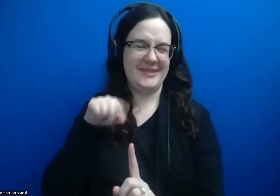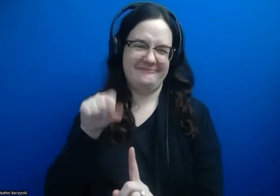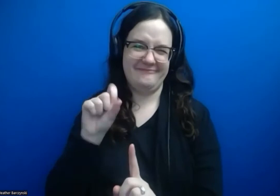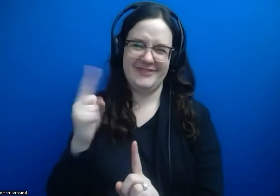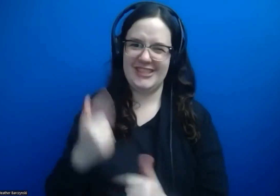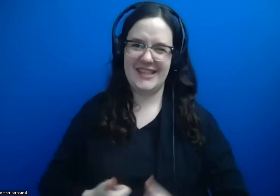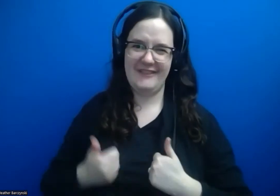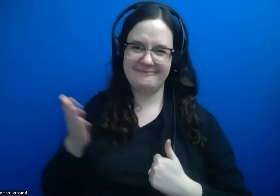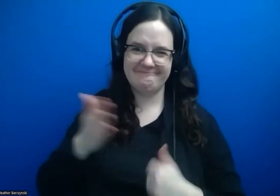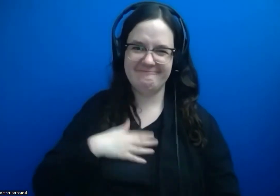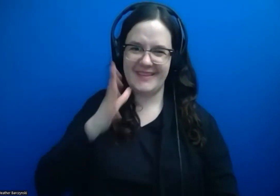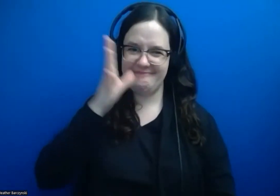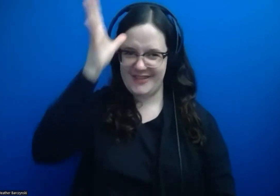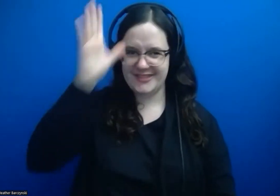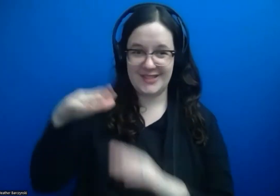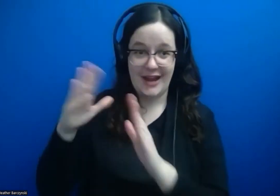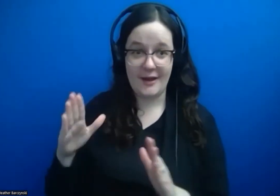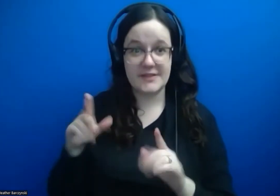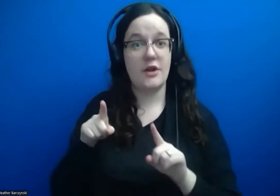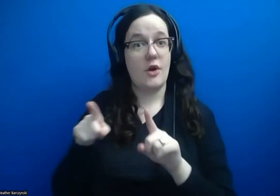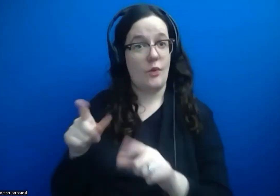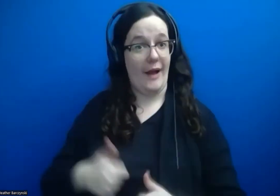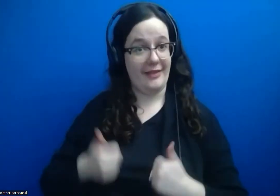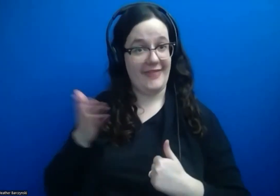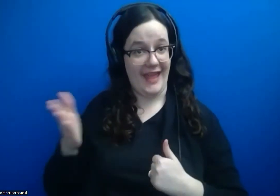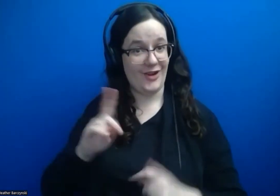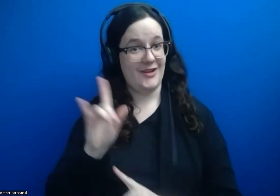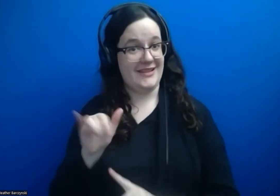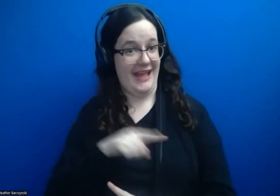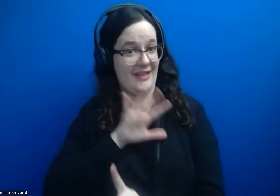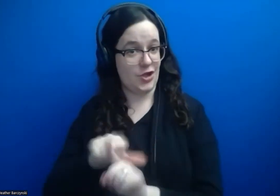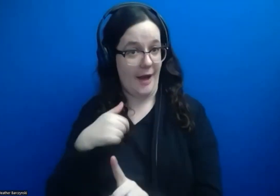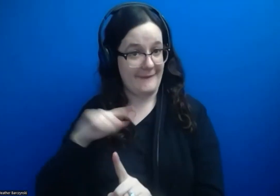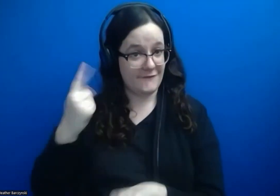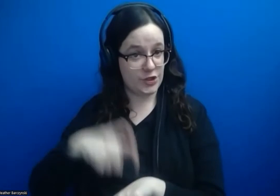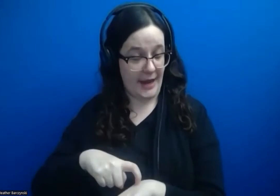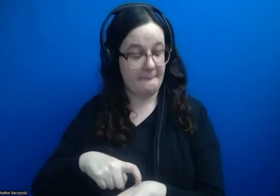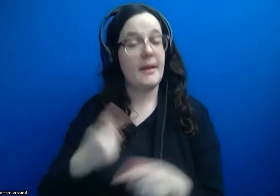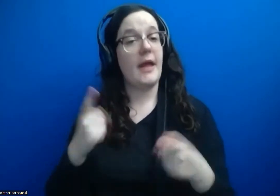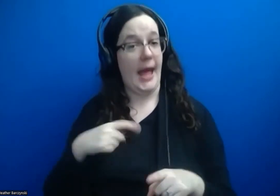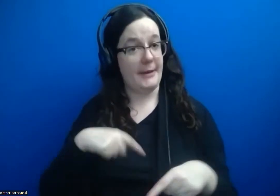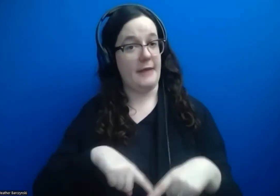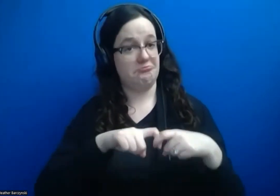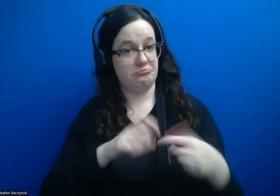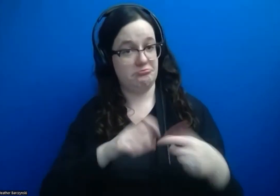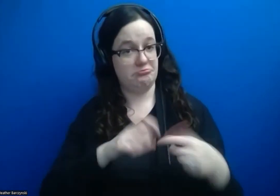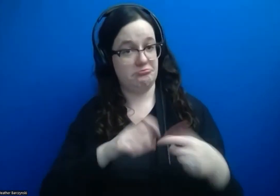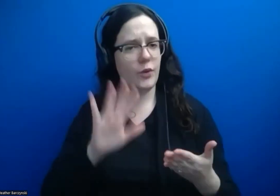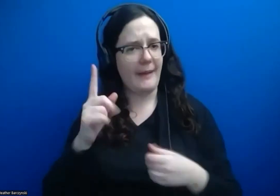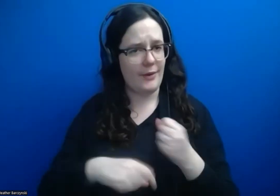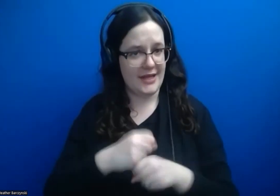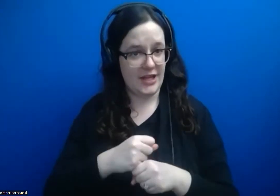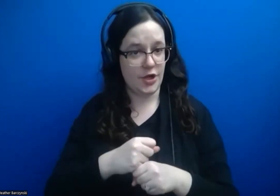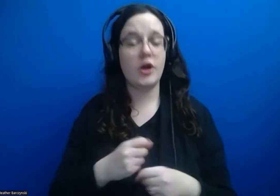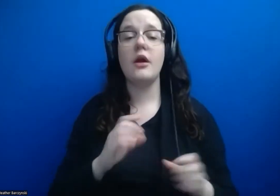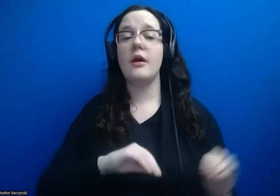house. While we were living there, Kelly caught me the first time, and I stopped. And I stopped for about a year. We ended up moving up here to the